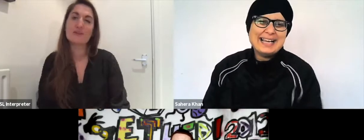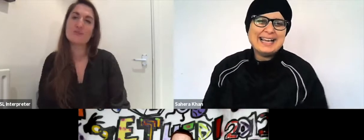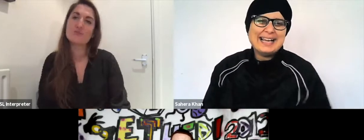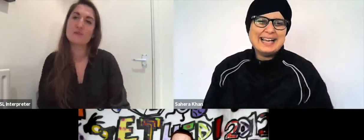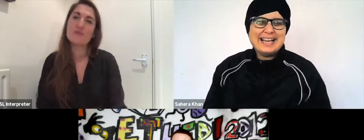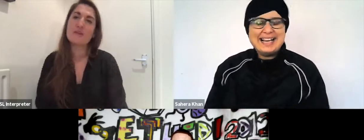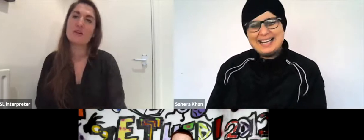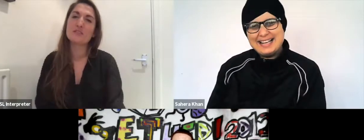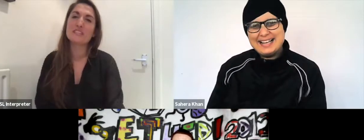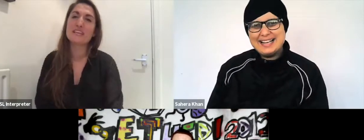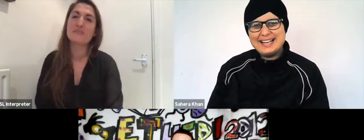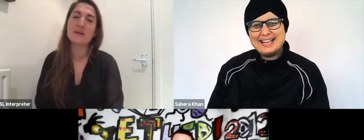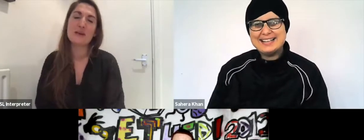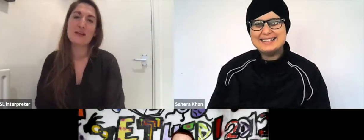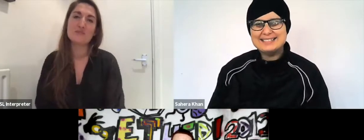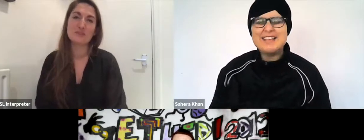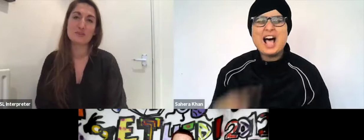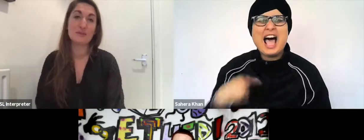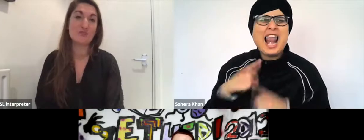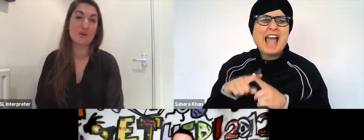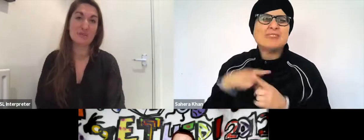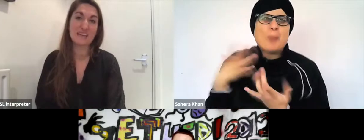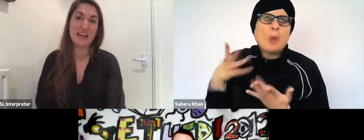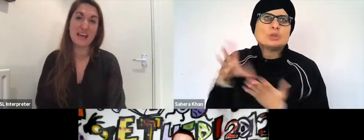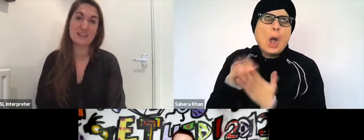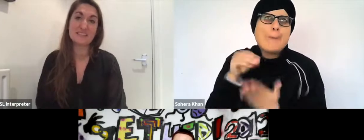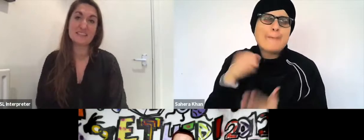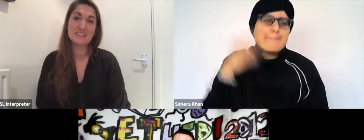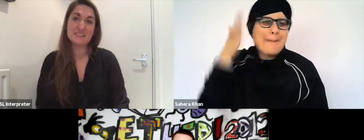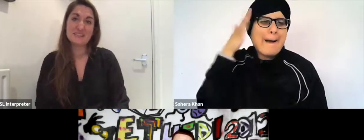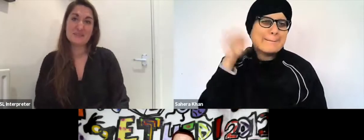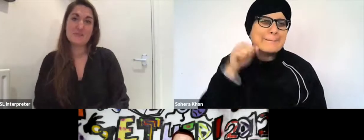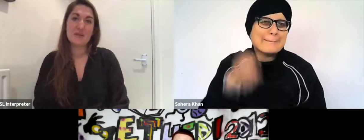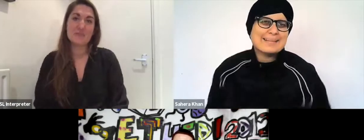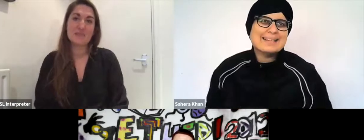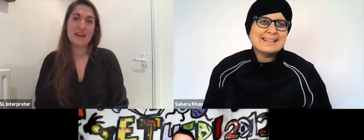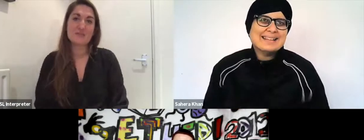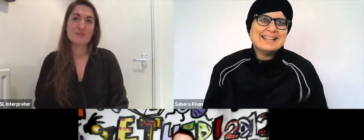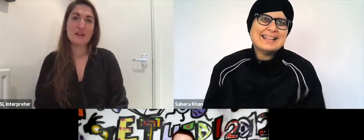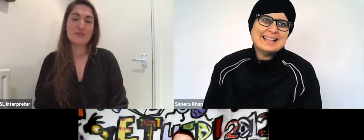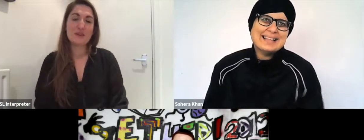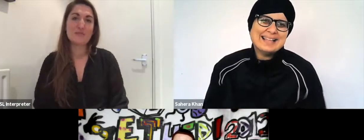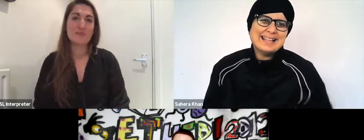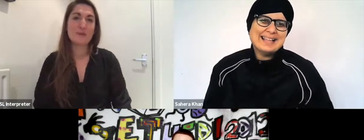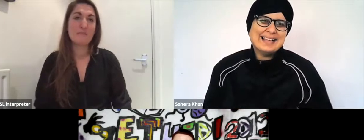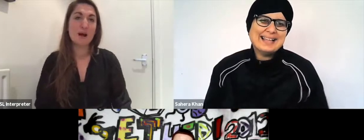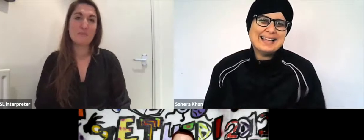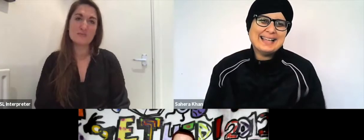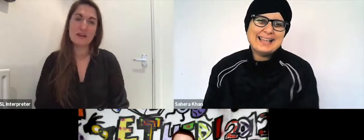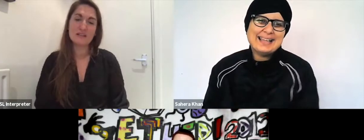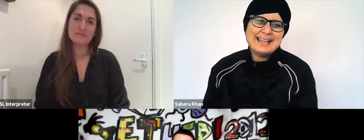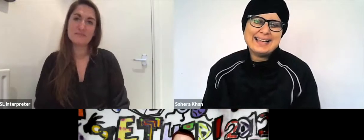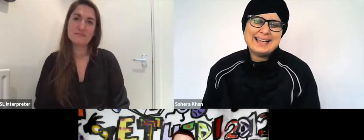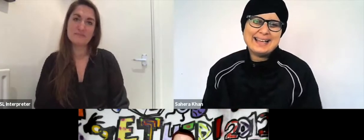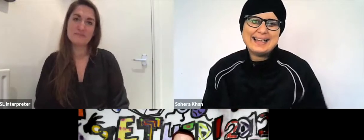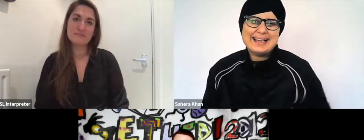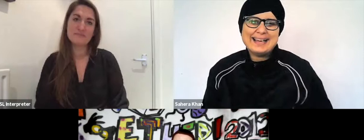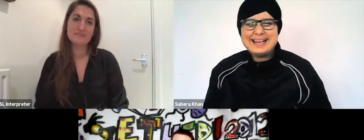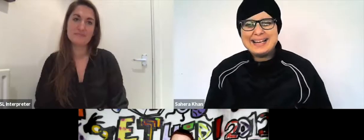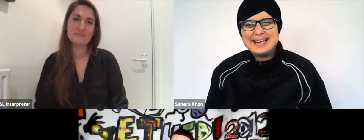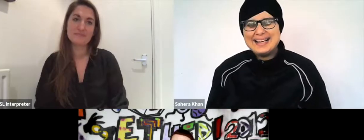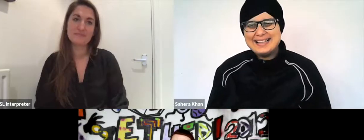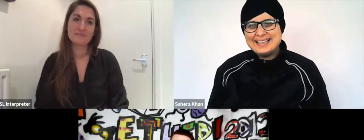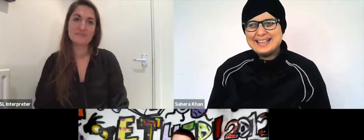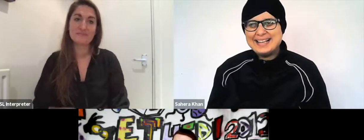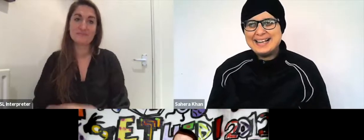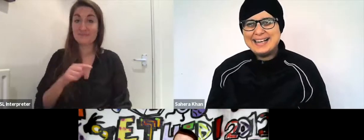that kind of visual of their auntie, of their behaviors. So I kind of just copied that and went with that. So it kind of came from my mum as well.